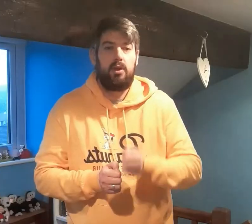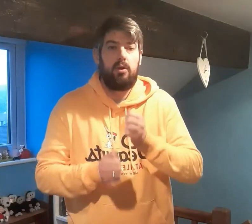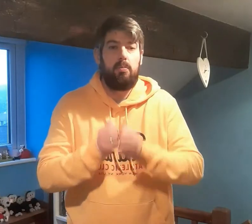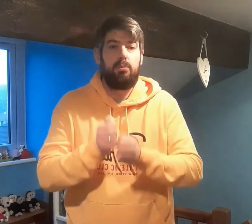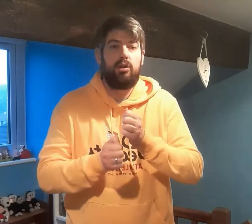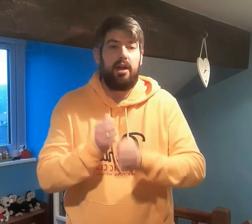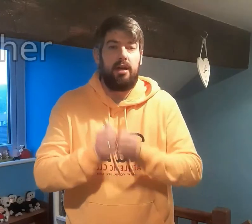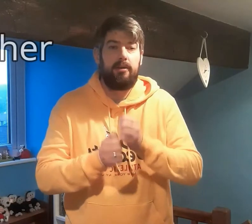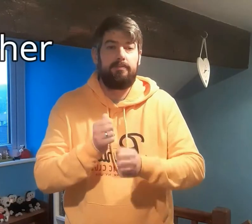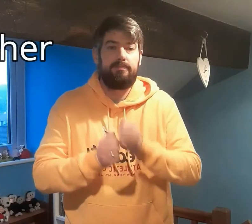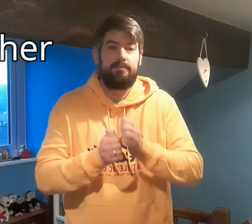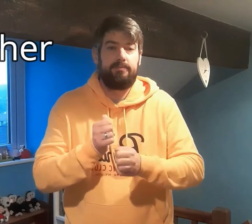Brother.